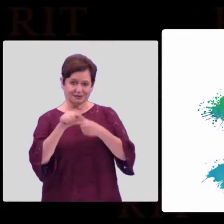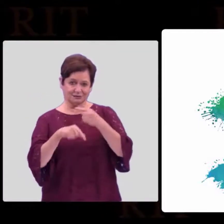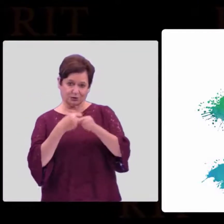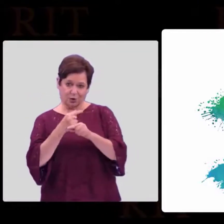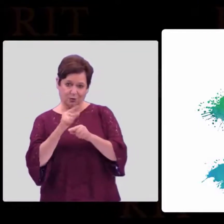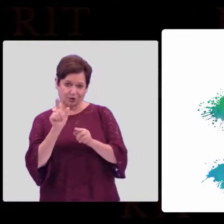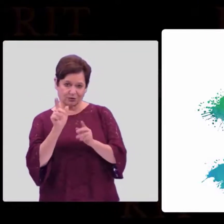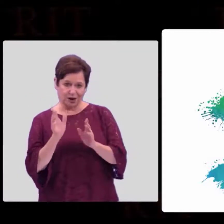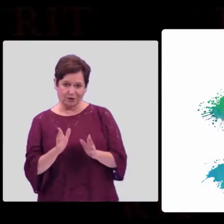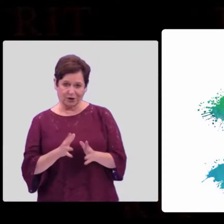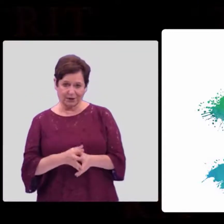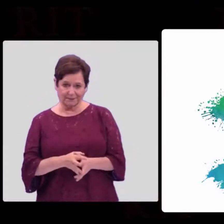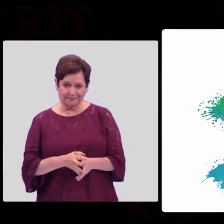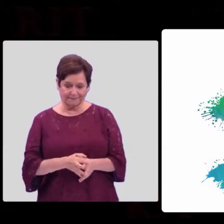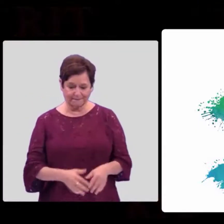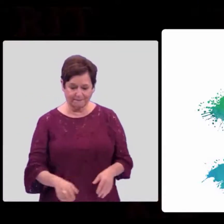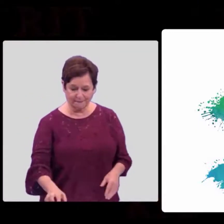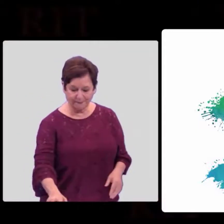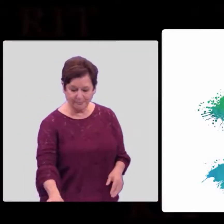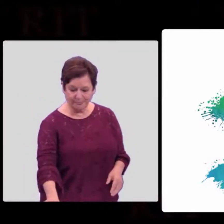He's the global librarian.